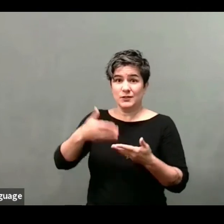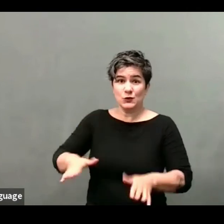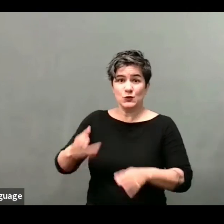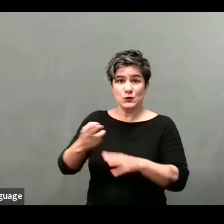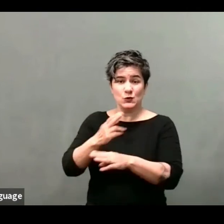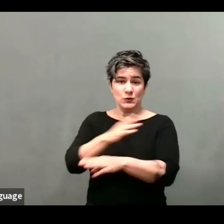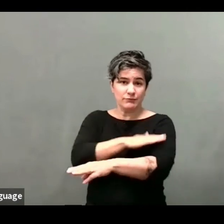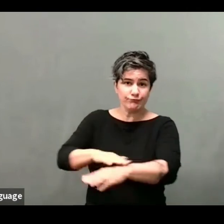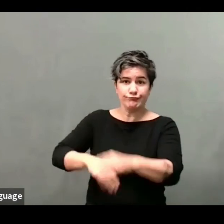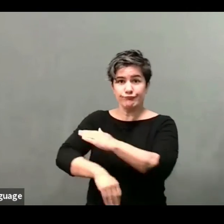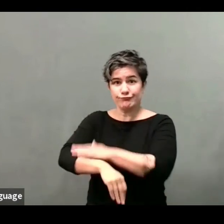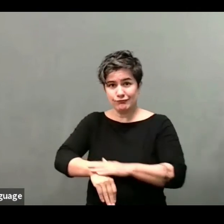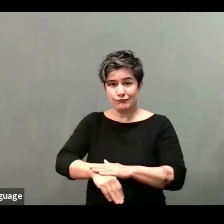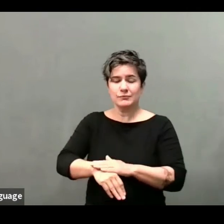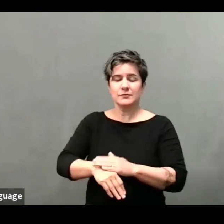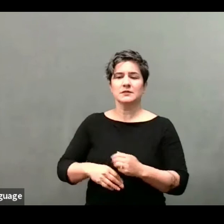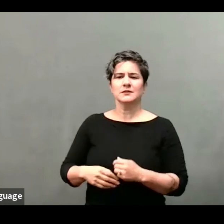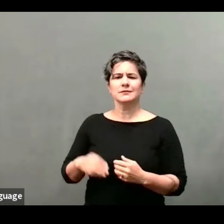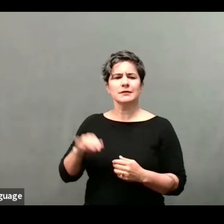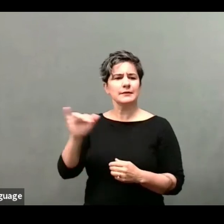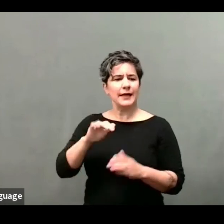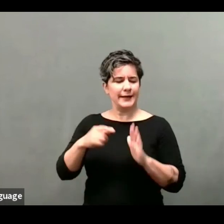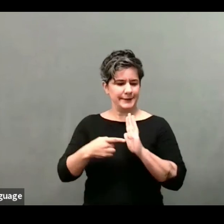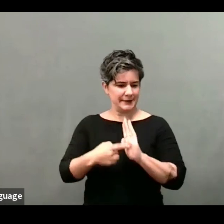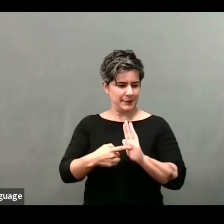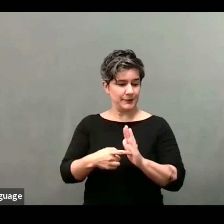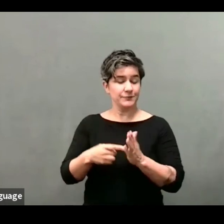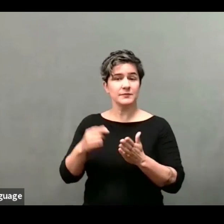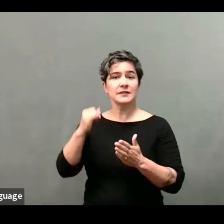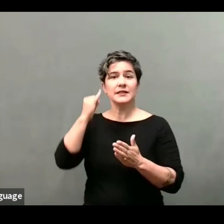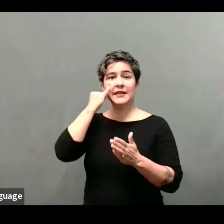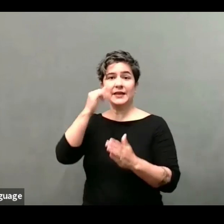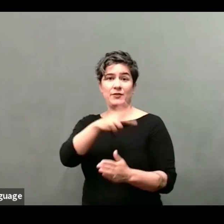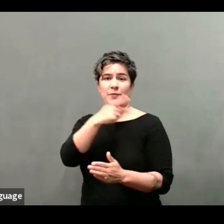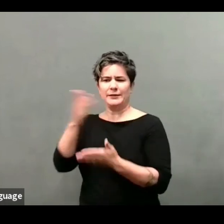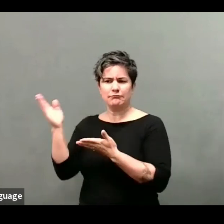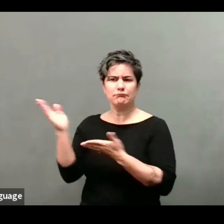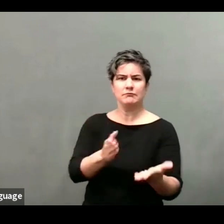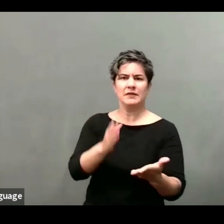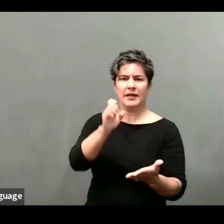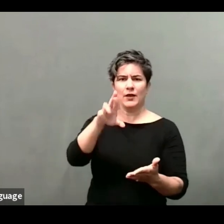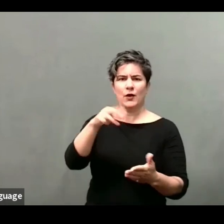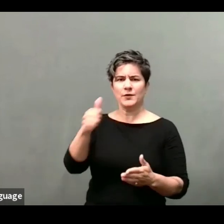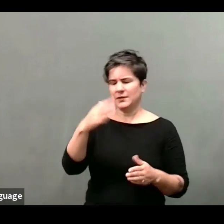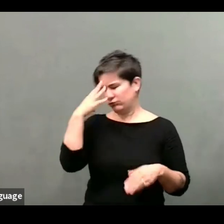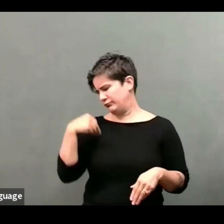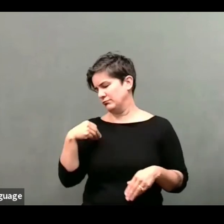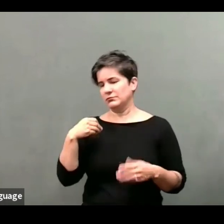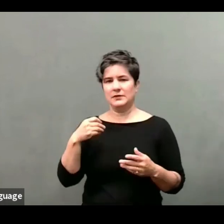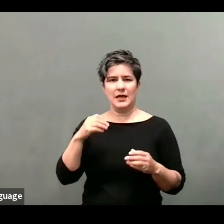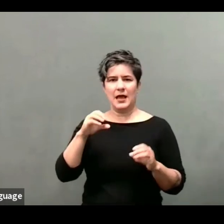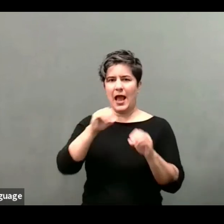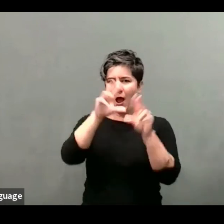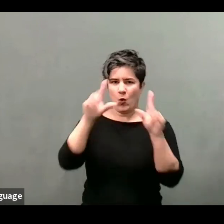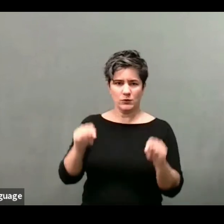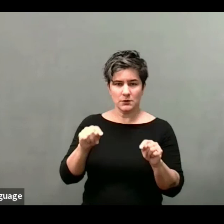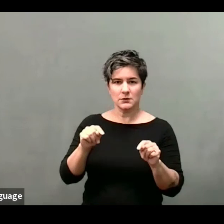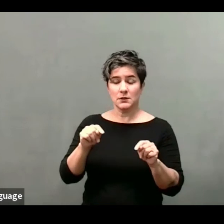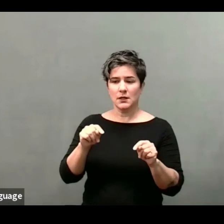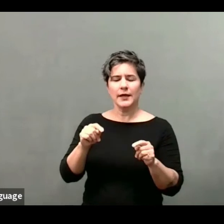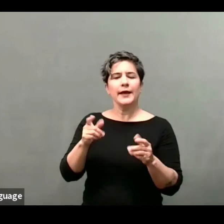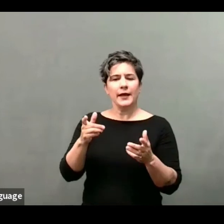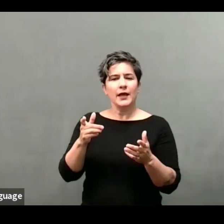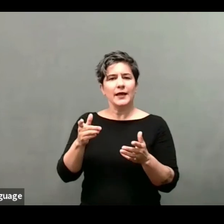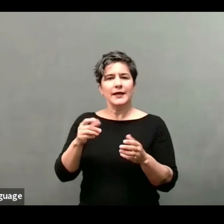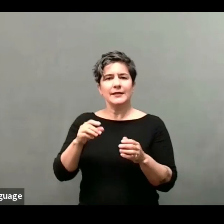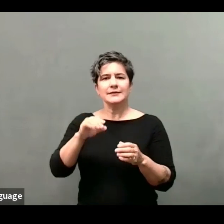patient comes in unconscious to the ER, but there's something life-threatening or incredibly serious like that, it is implied that they are giving consent